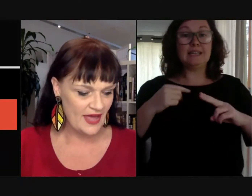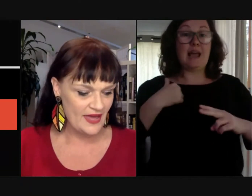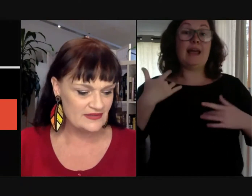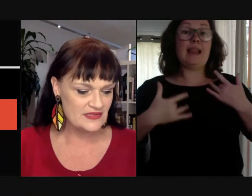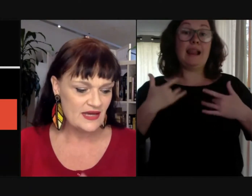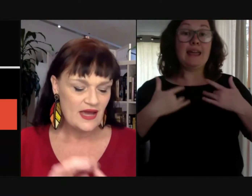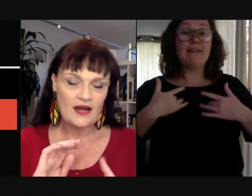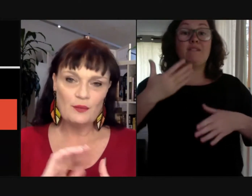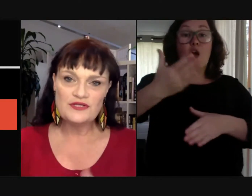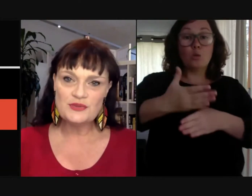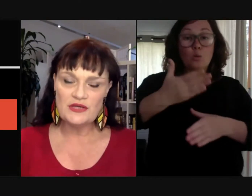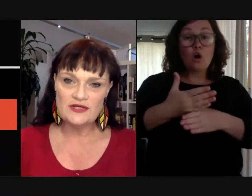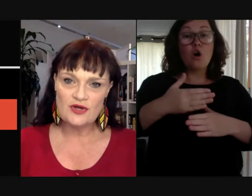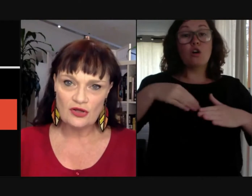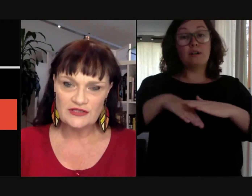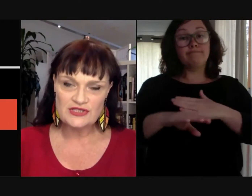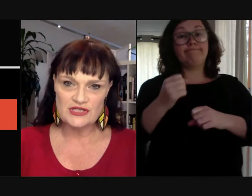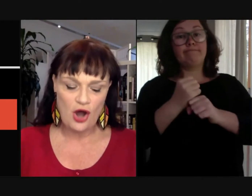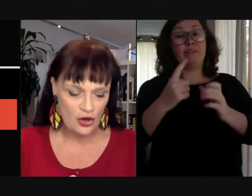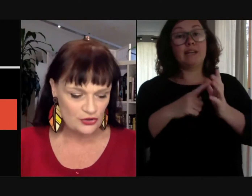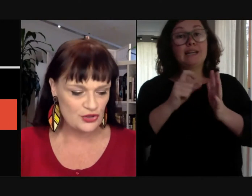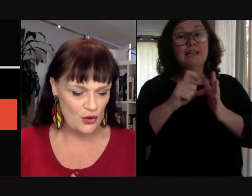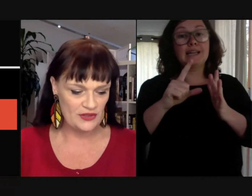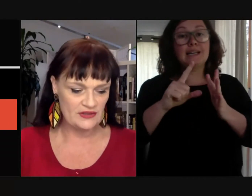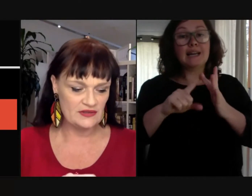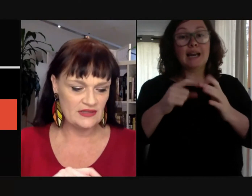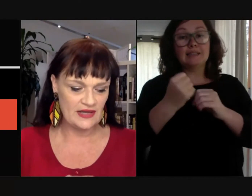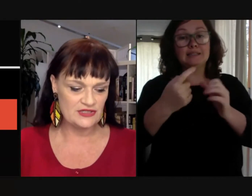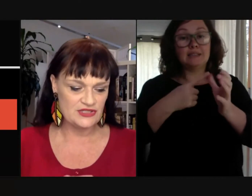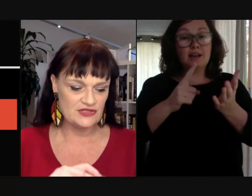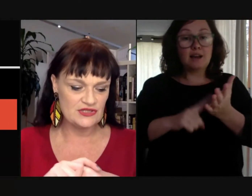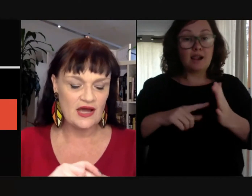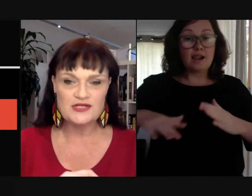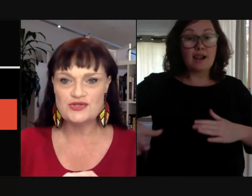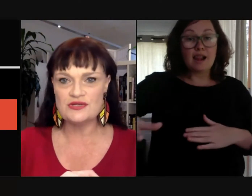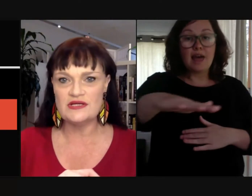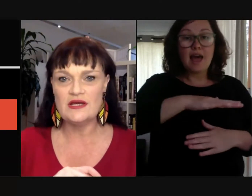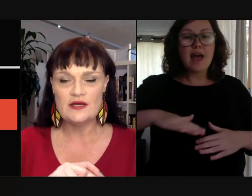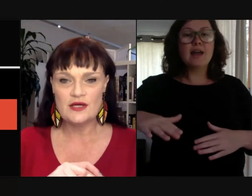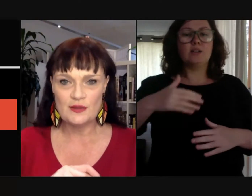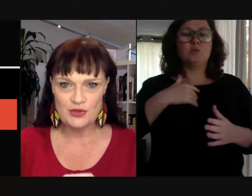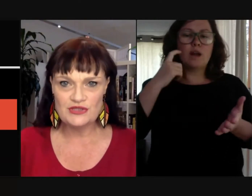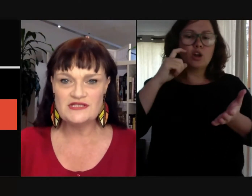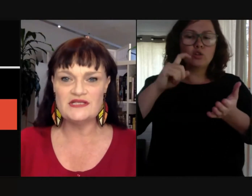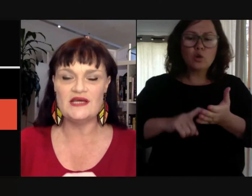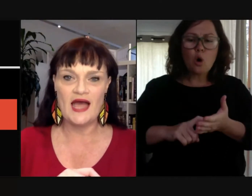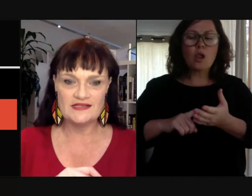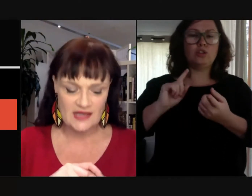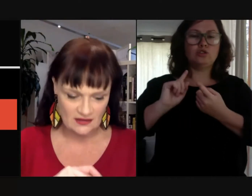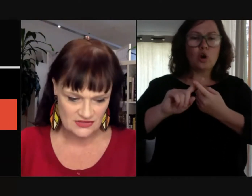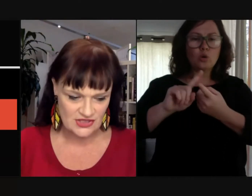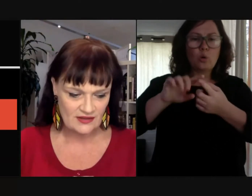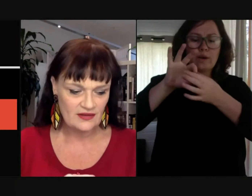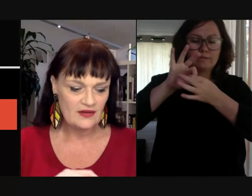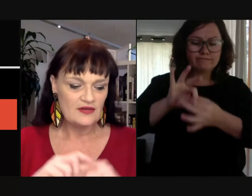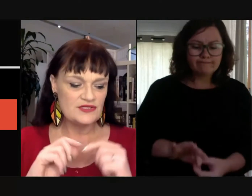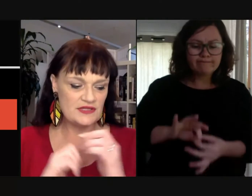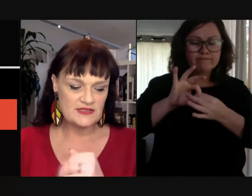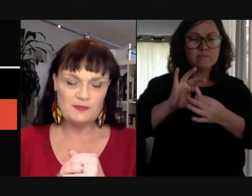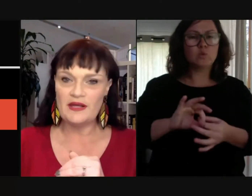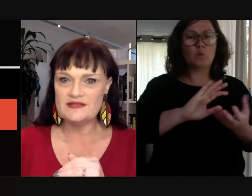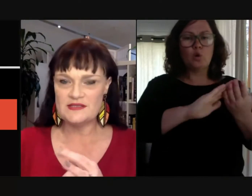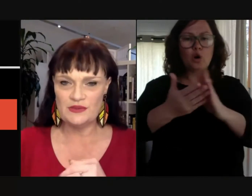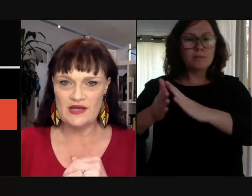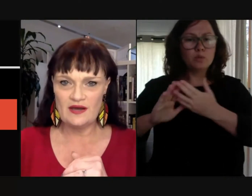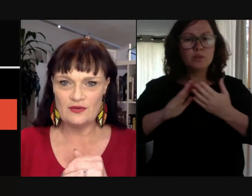Gadigal land, and I want to acknowledge the ongoing connection to country, community and culture to